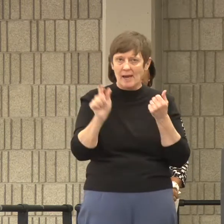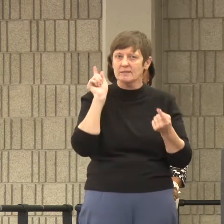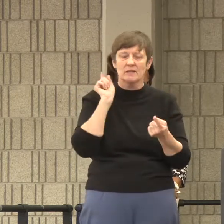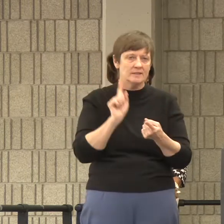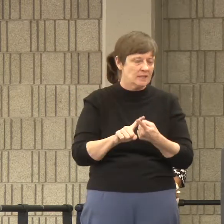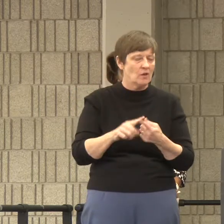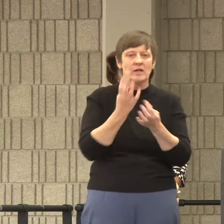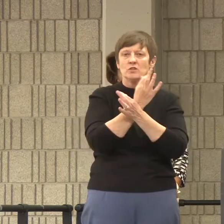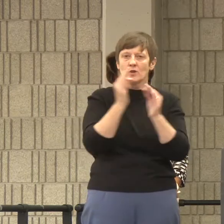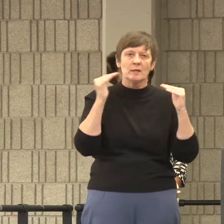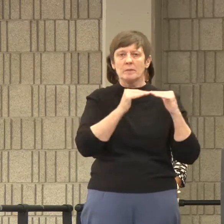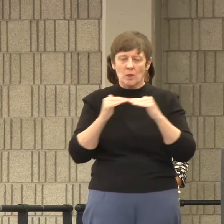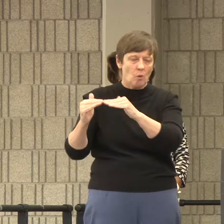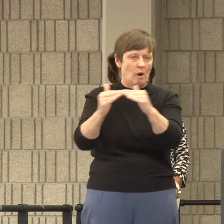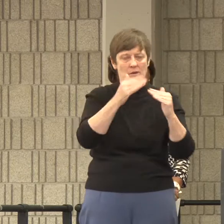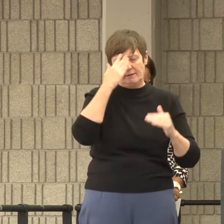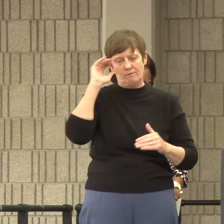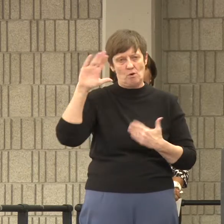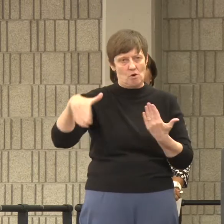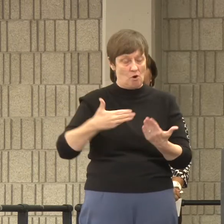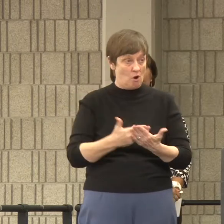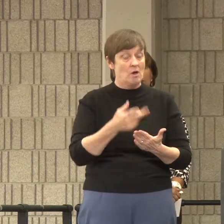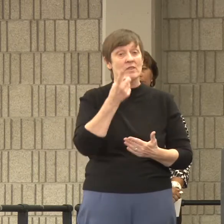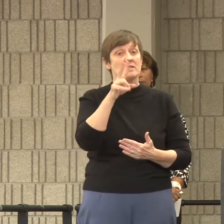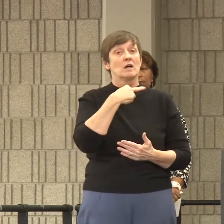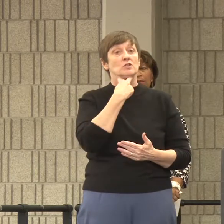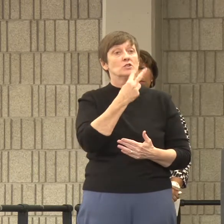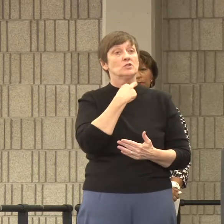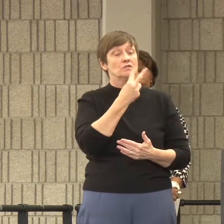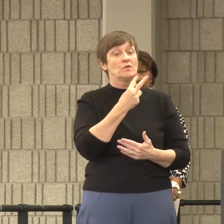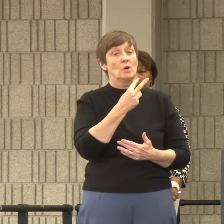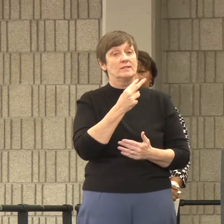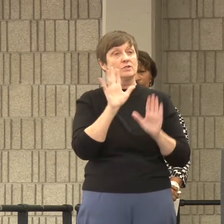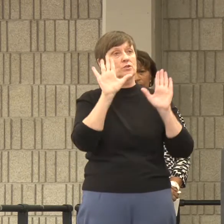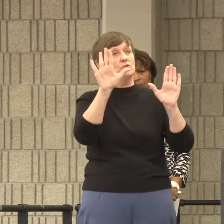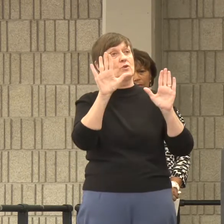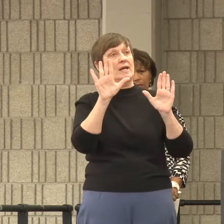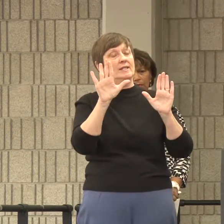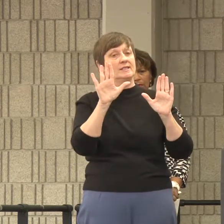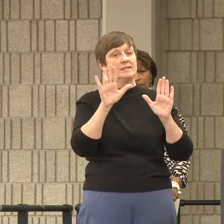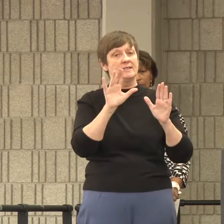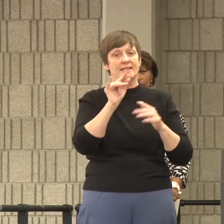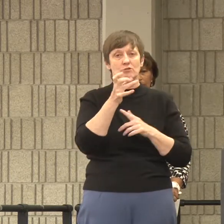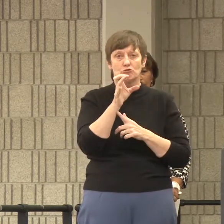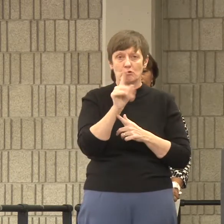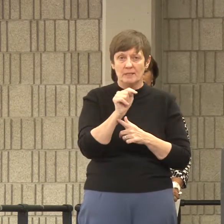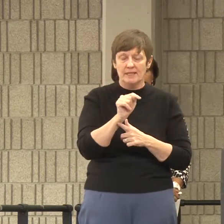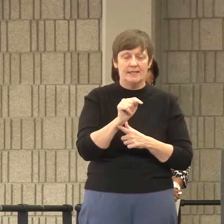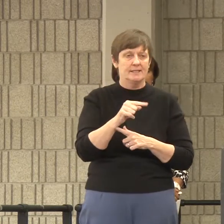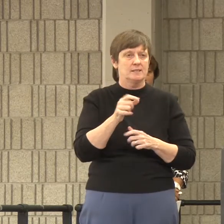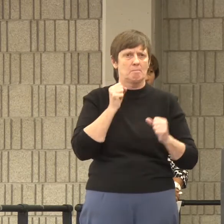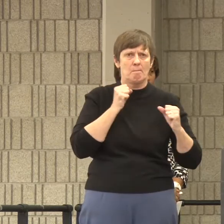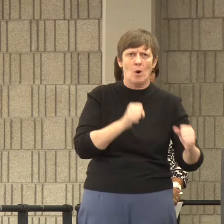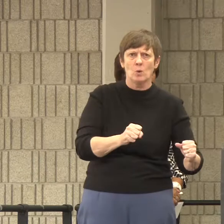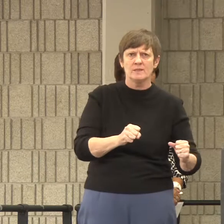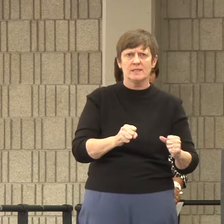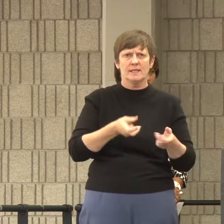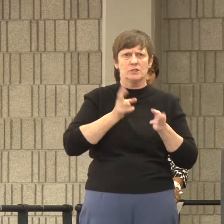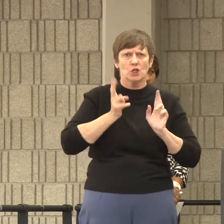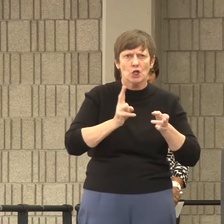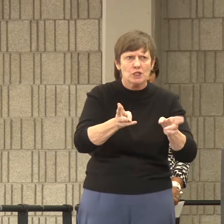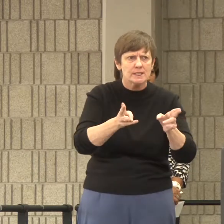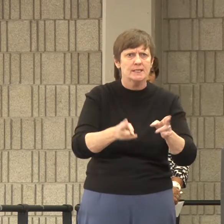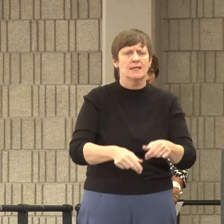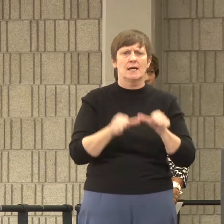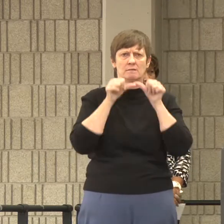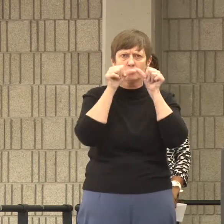of freedom and equality. The doctor's voice is his greatest instrument in its composed urgency, and with it he requests us to sing along and not to